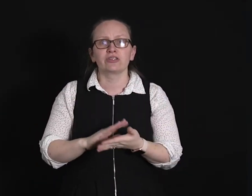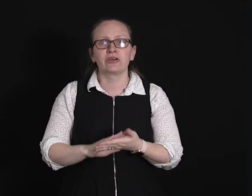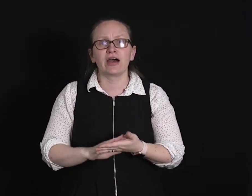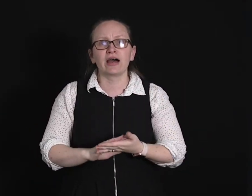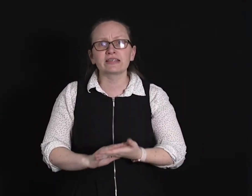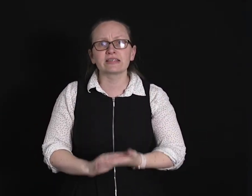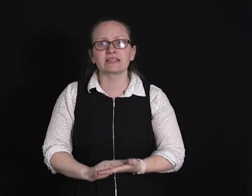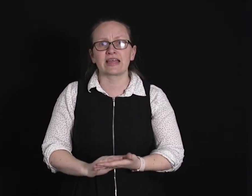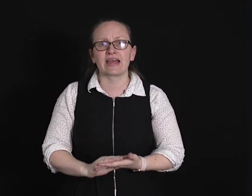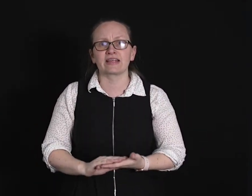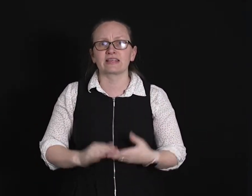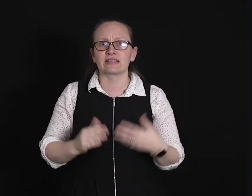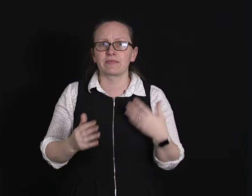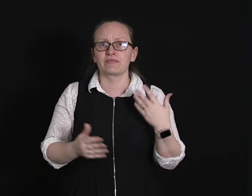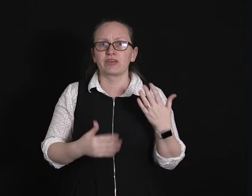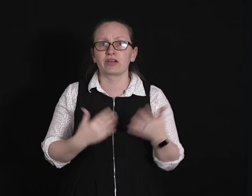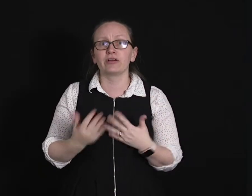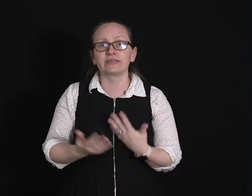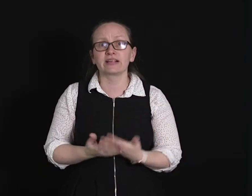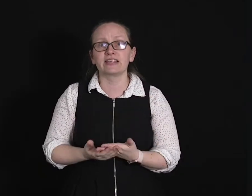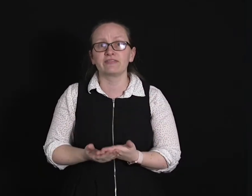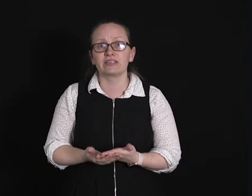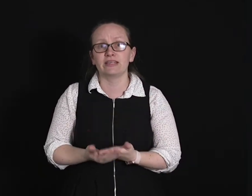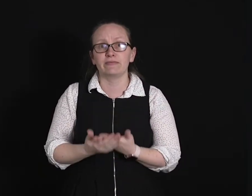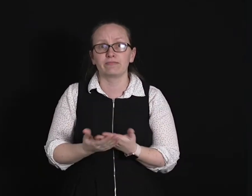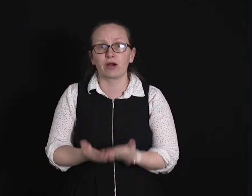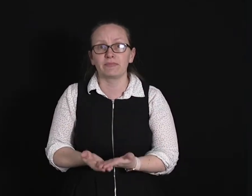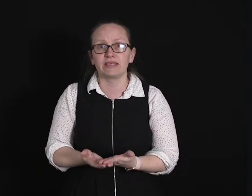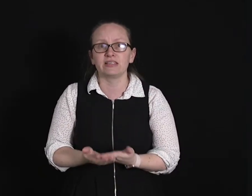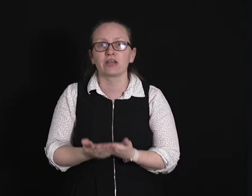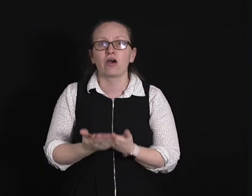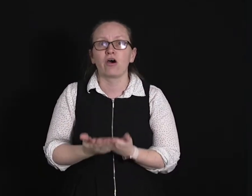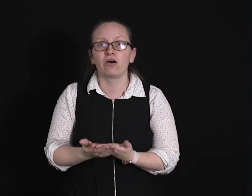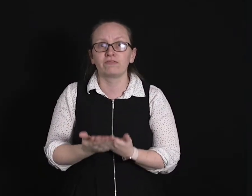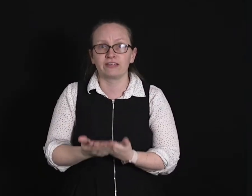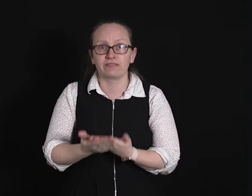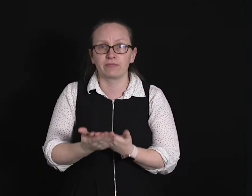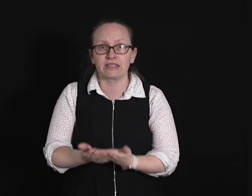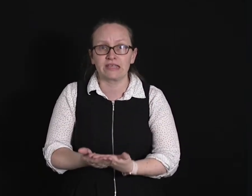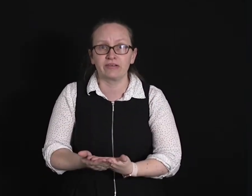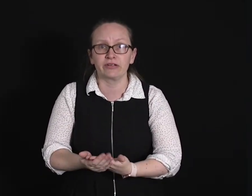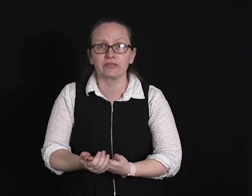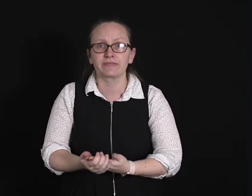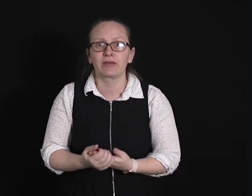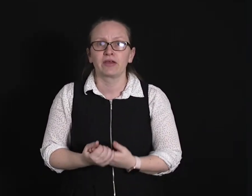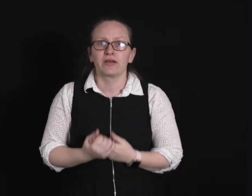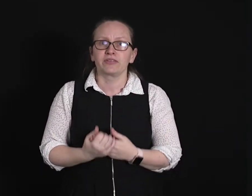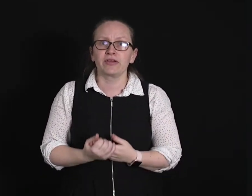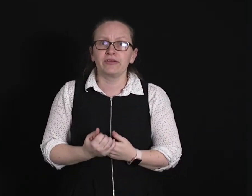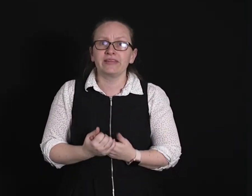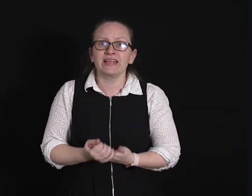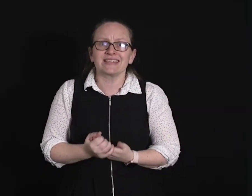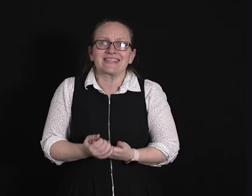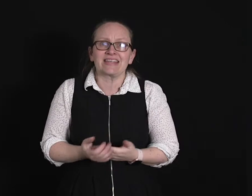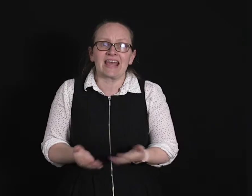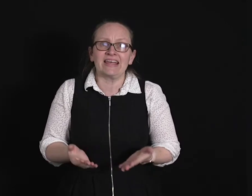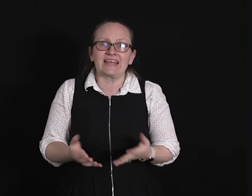to understand some of the conductivity properties of different materials. So let's take